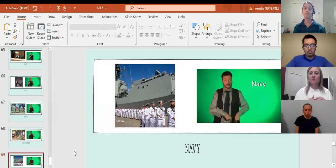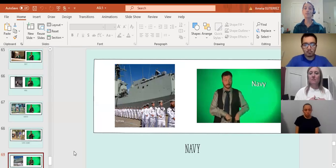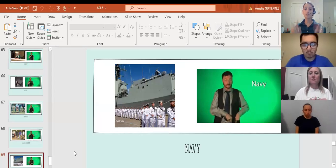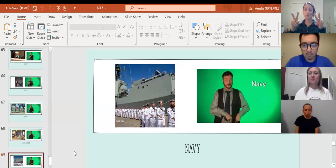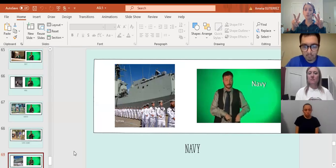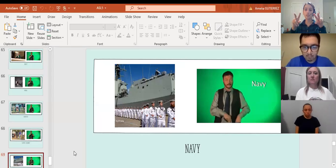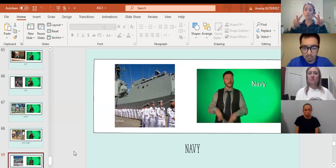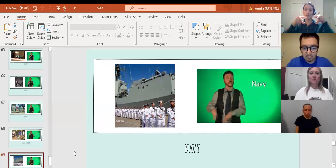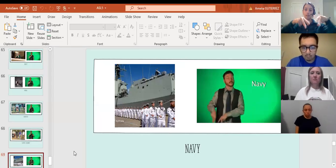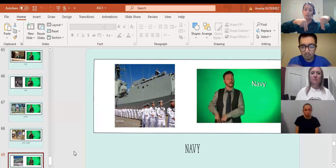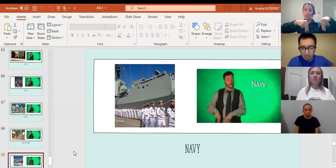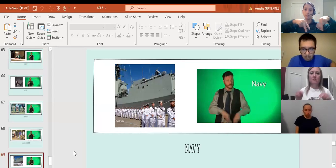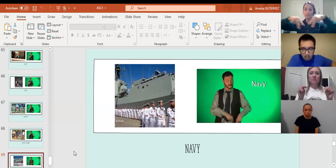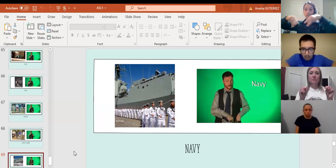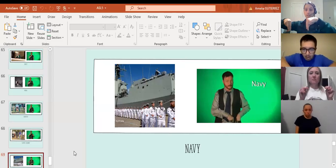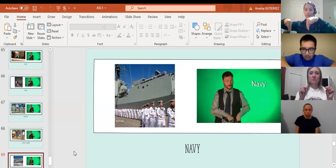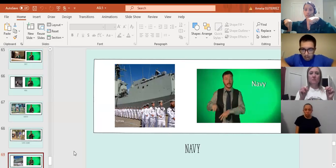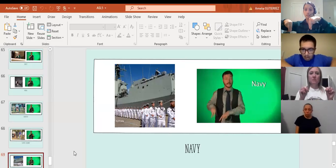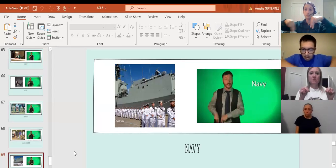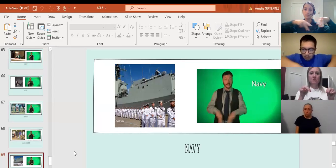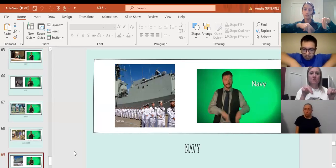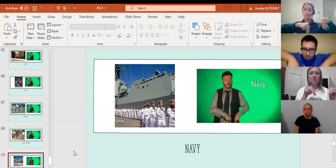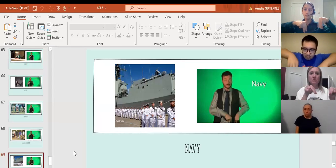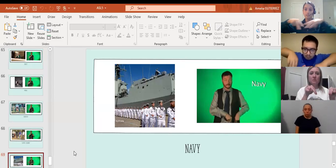Navy. So he's doing this